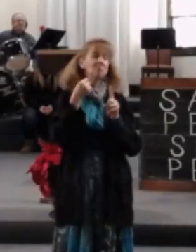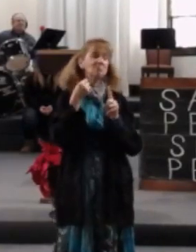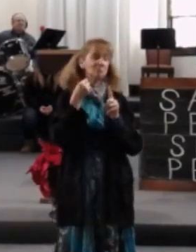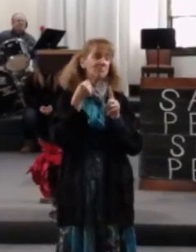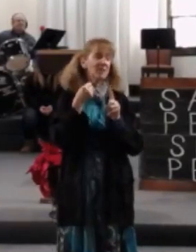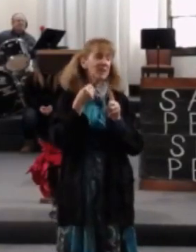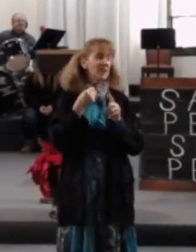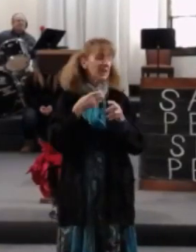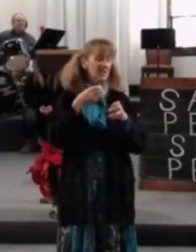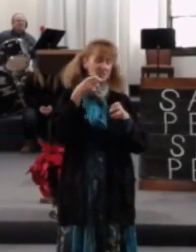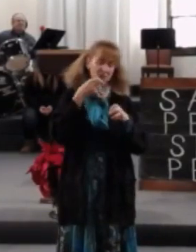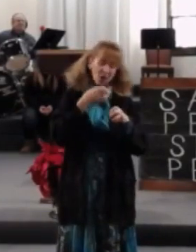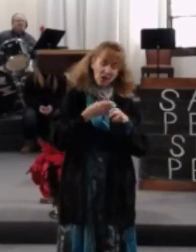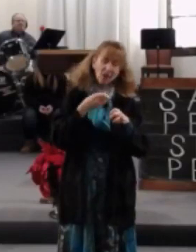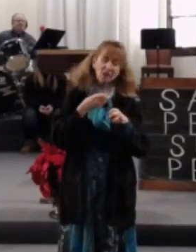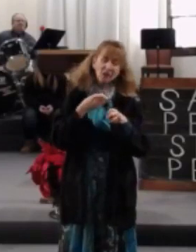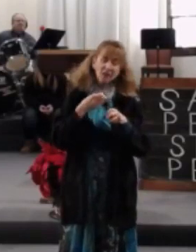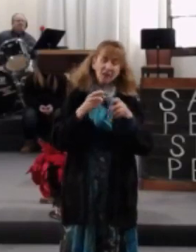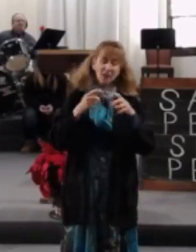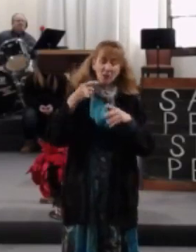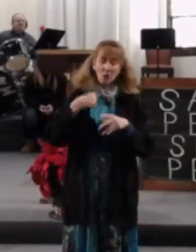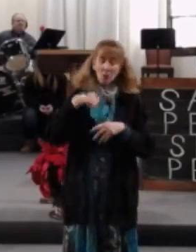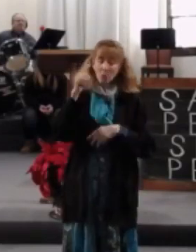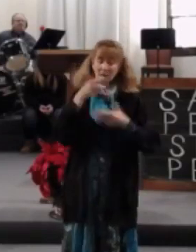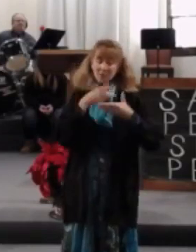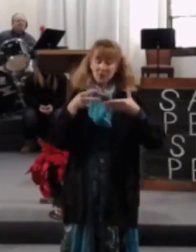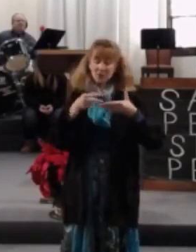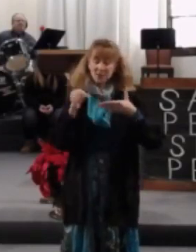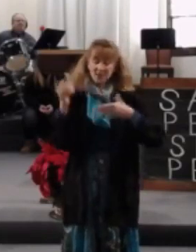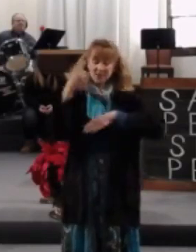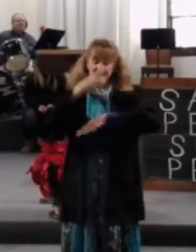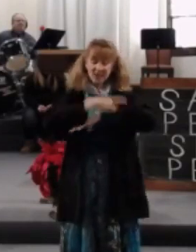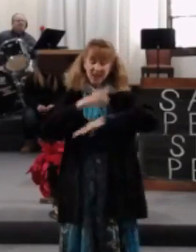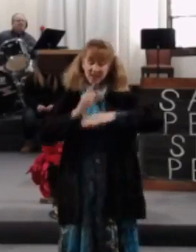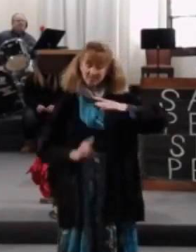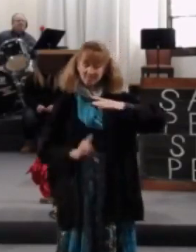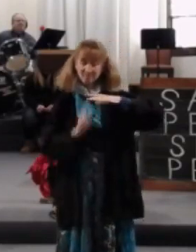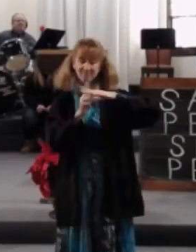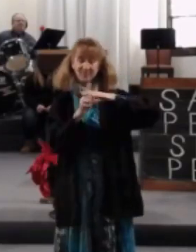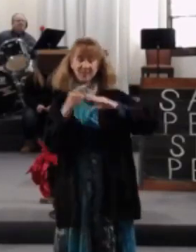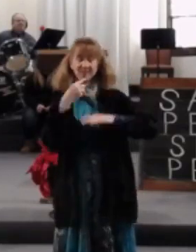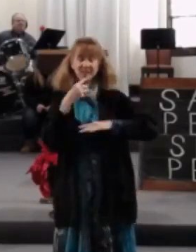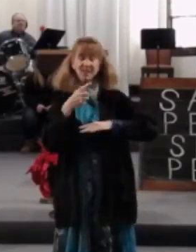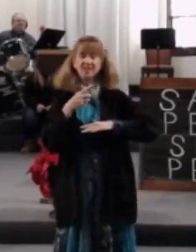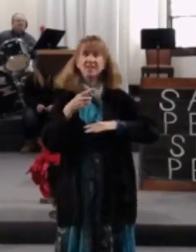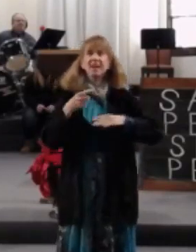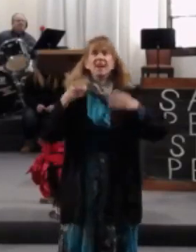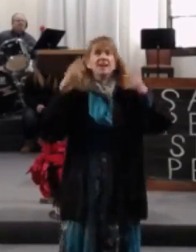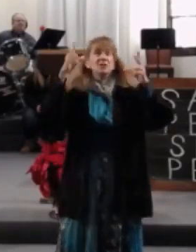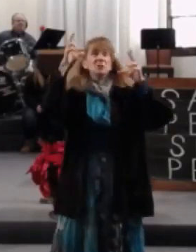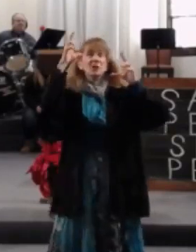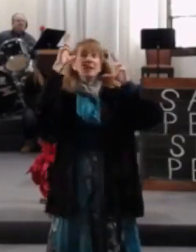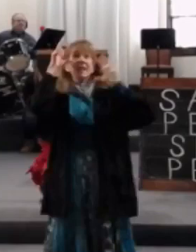And it's one thing keep coming to my mind. I read a verse the other day, and it said, hear God's word.